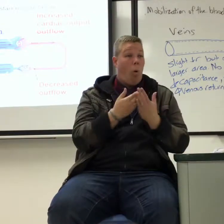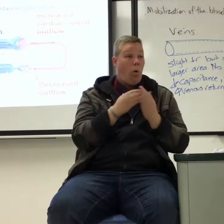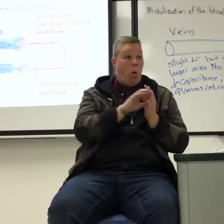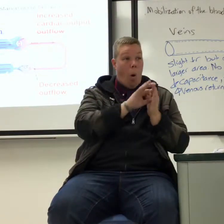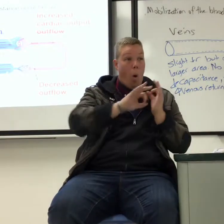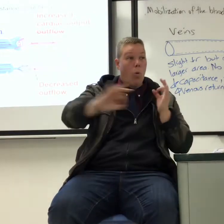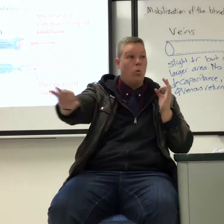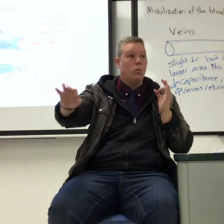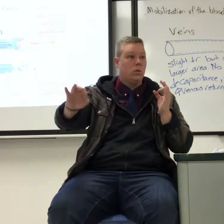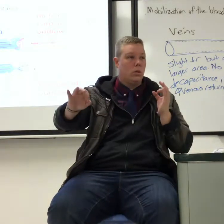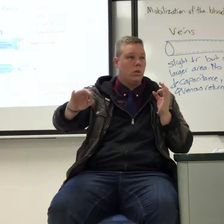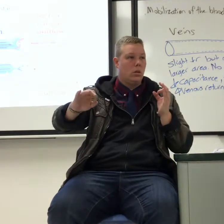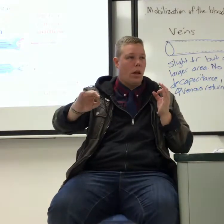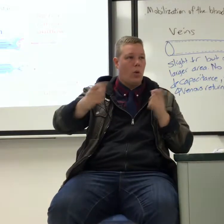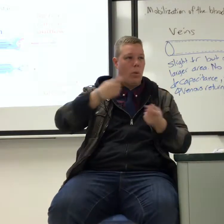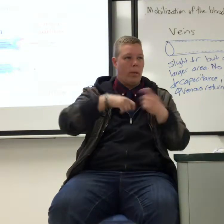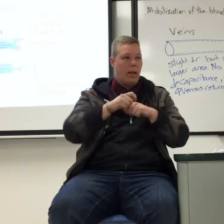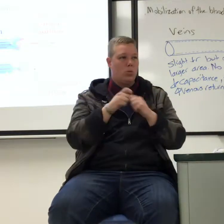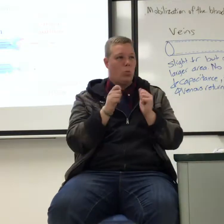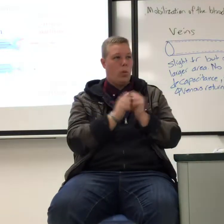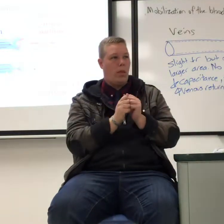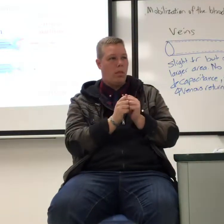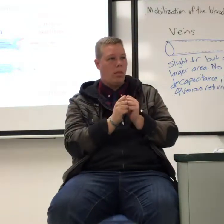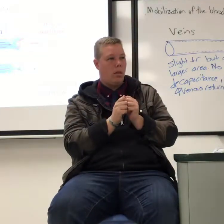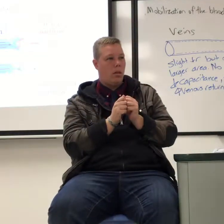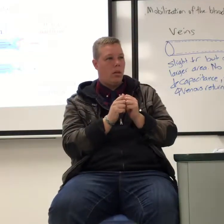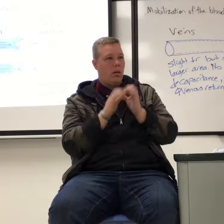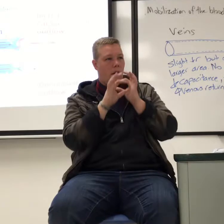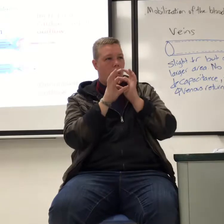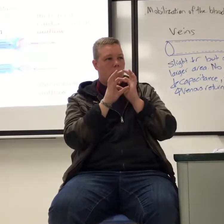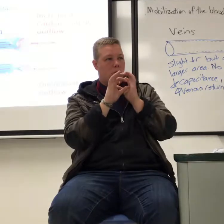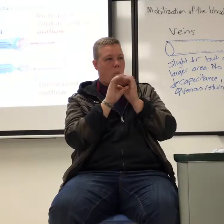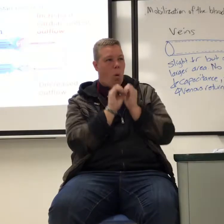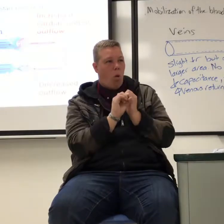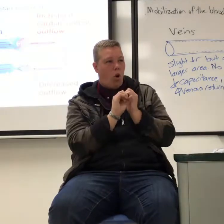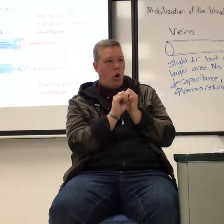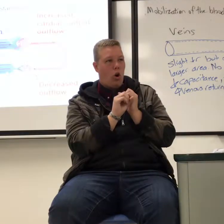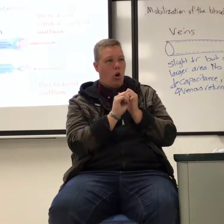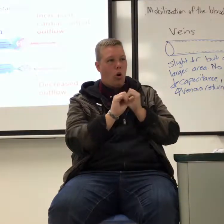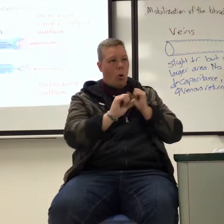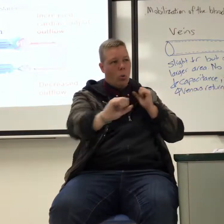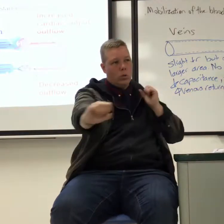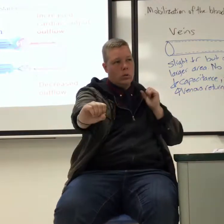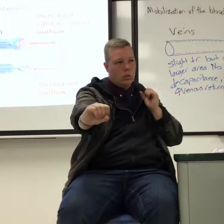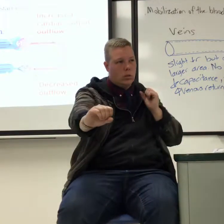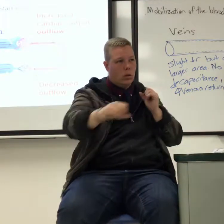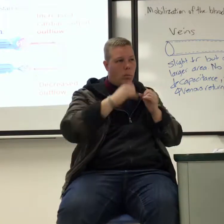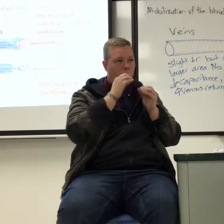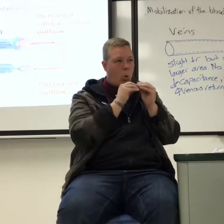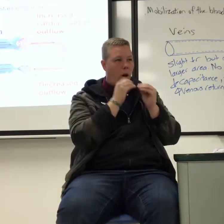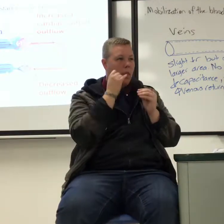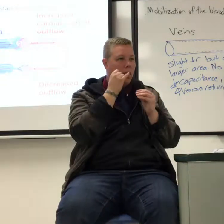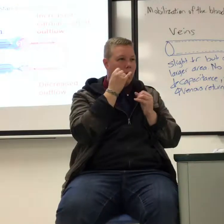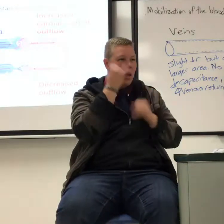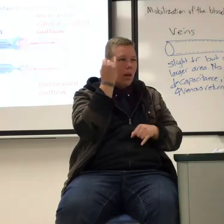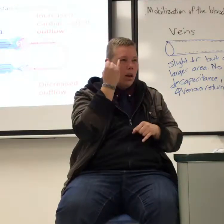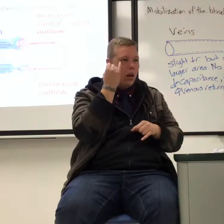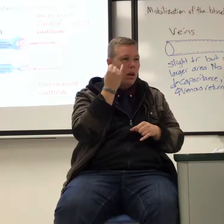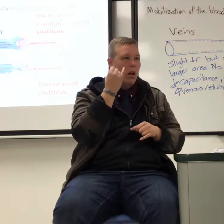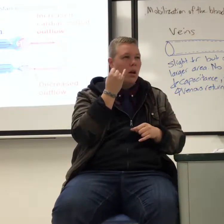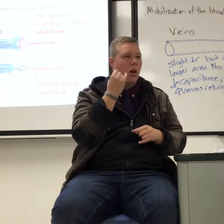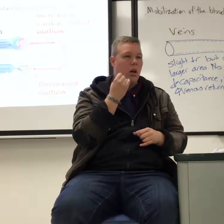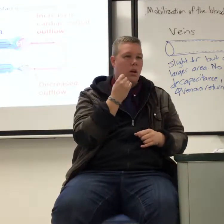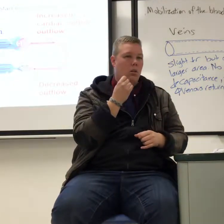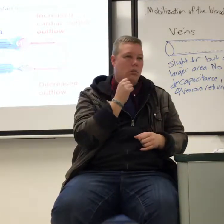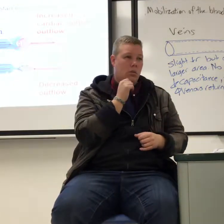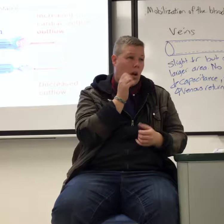hose and just replace it with the garden hose that's just this much smaller? Well, that's not going to stop the flow. In fact, it's going to increase it,